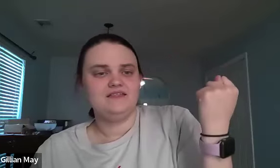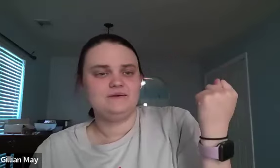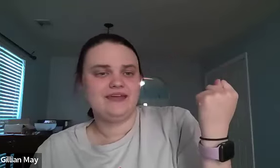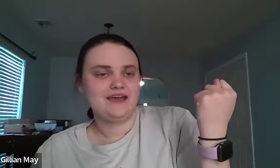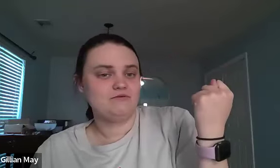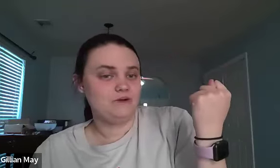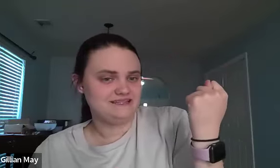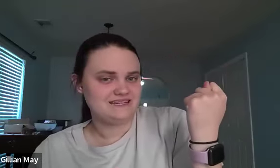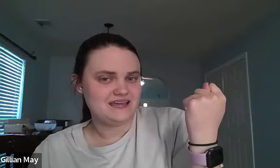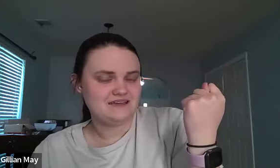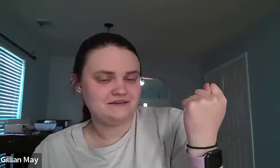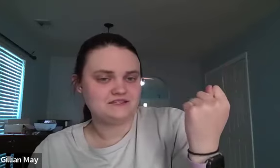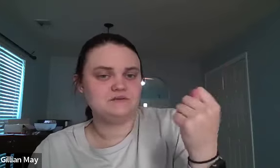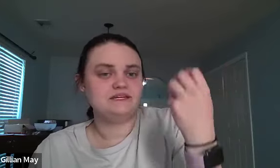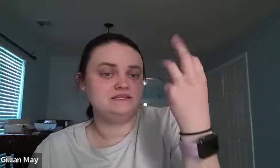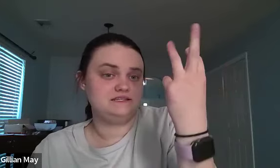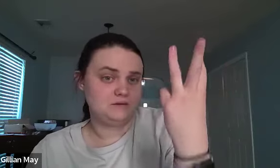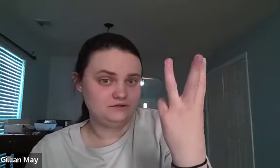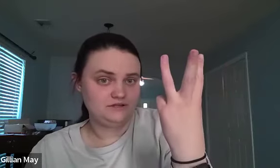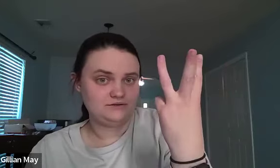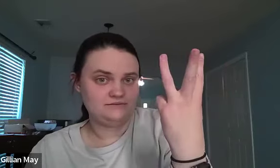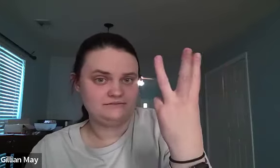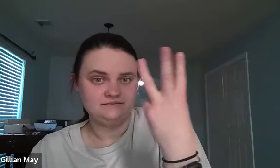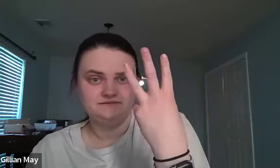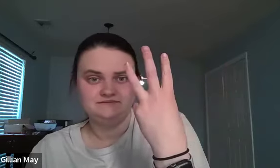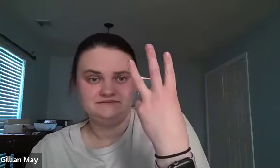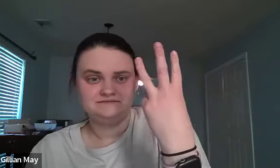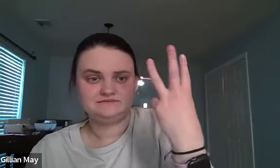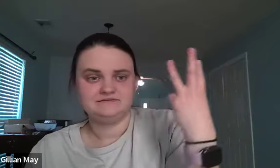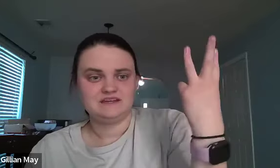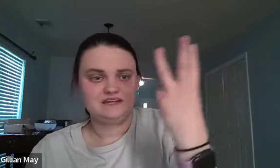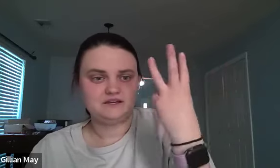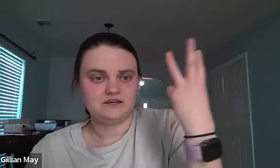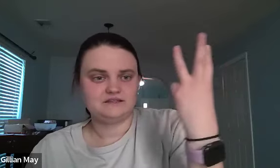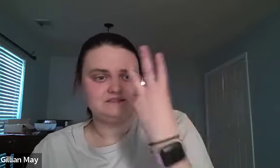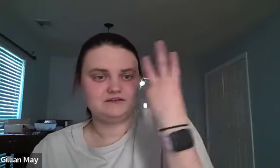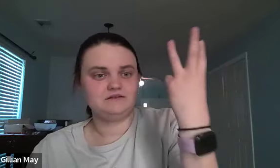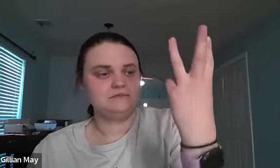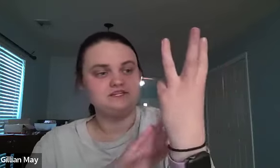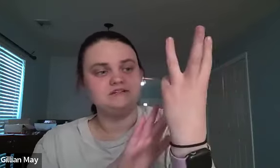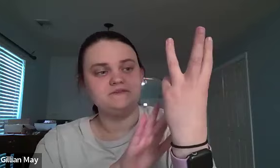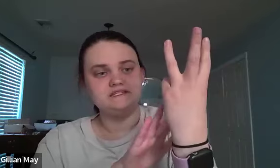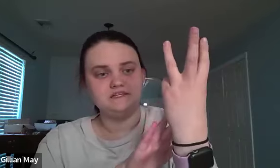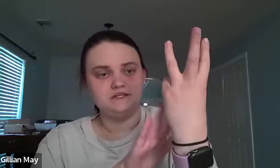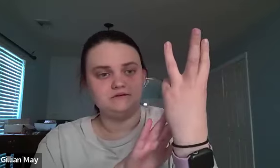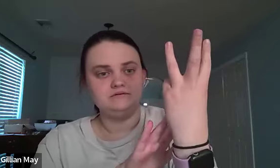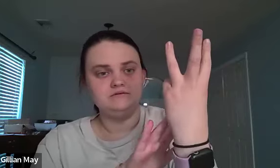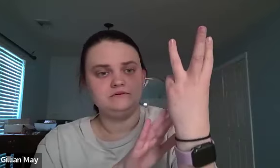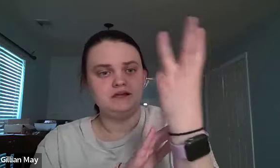Then we have Wednesday. It's going to be a W. And you're going to make sure it's facing you. And